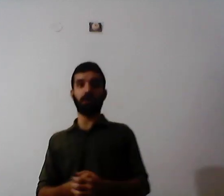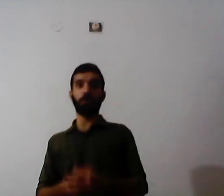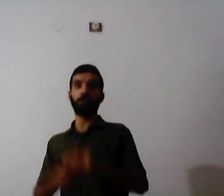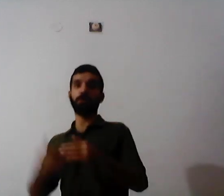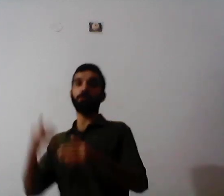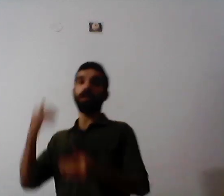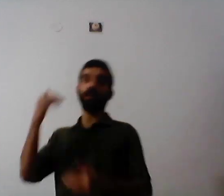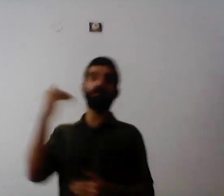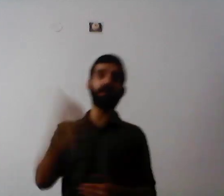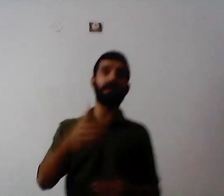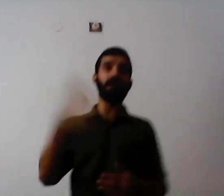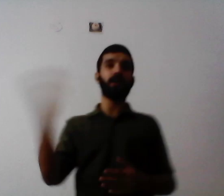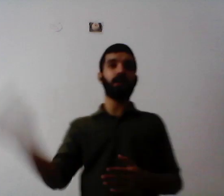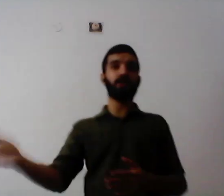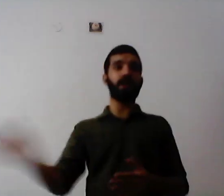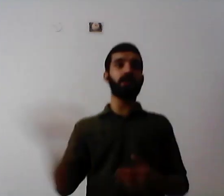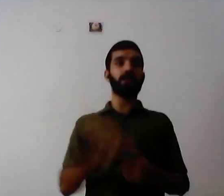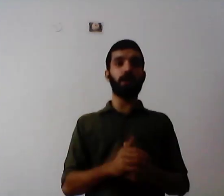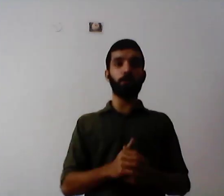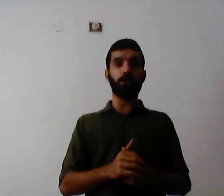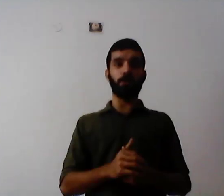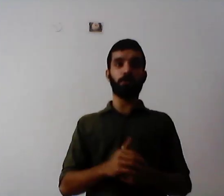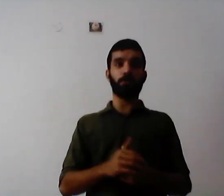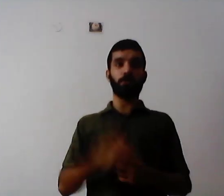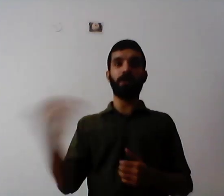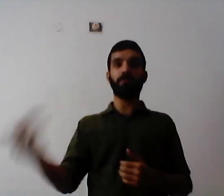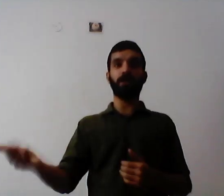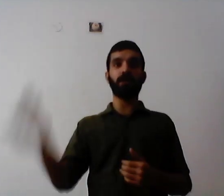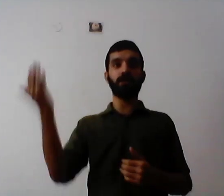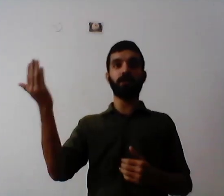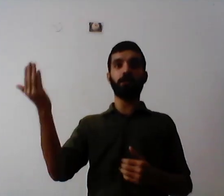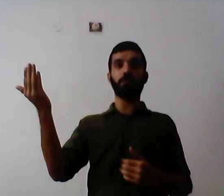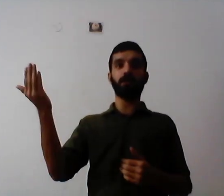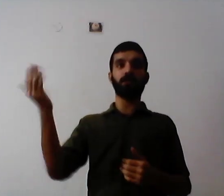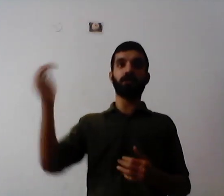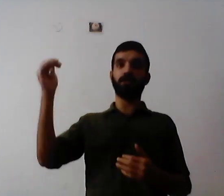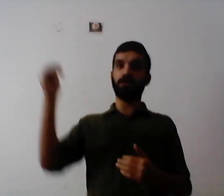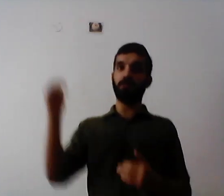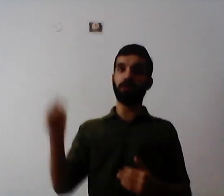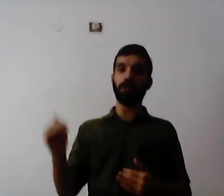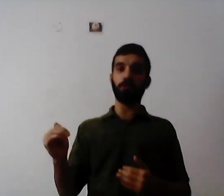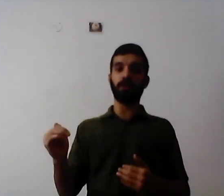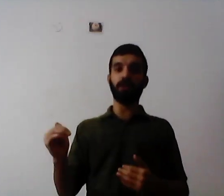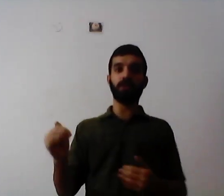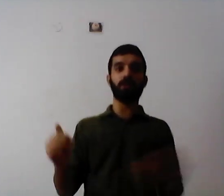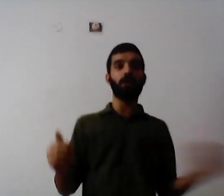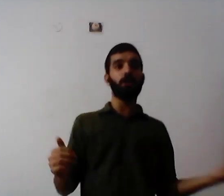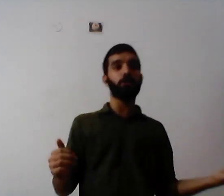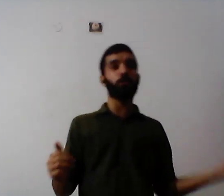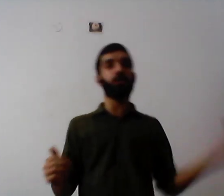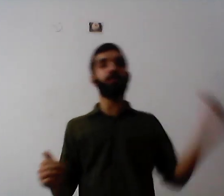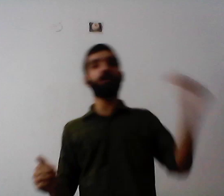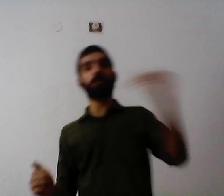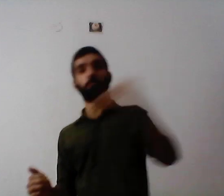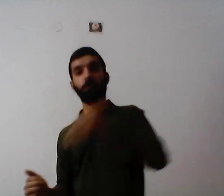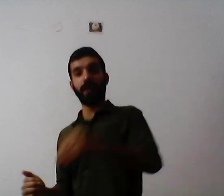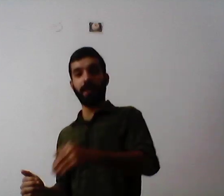order to nullify the change that you introduced. You have increased the temperature, system will try to decrease it, so it will support